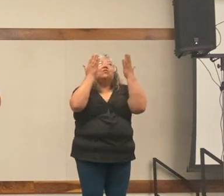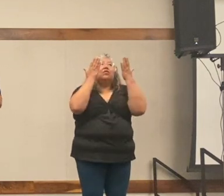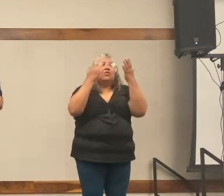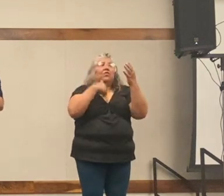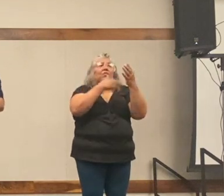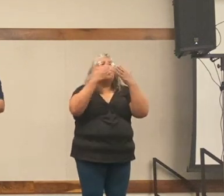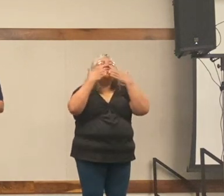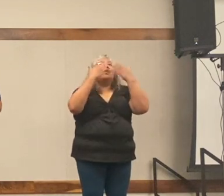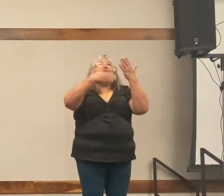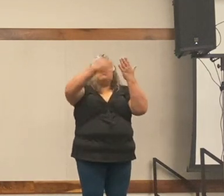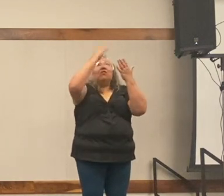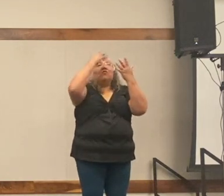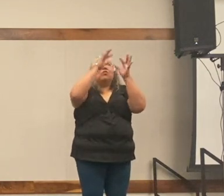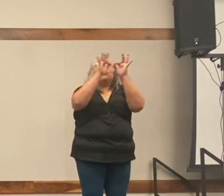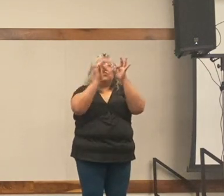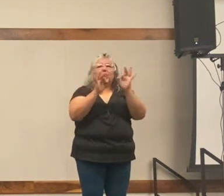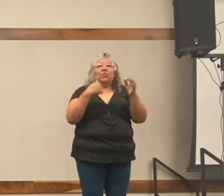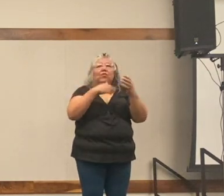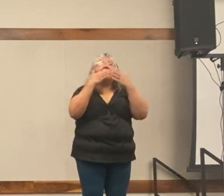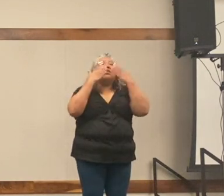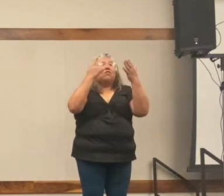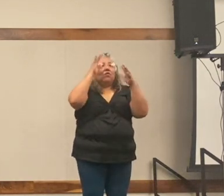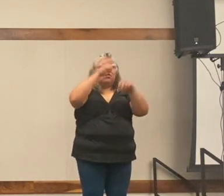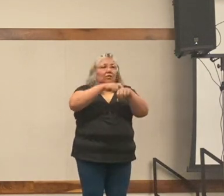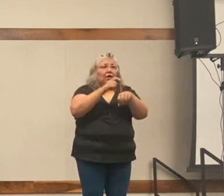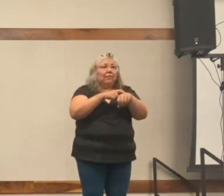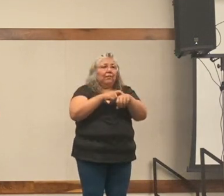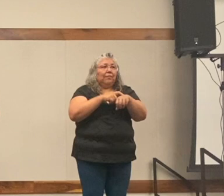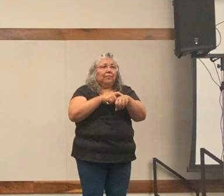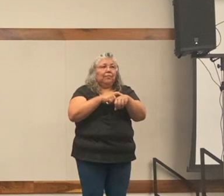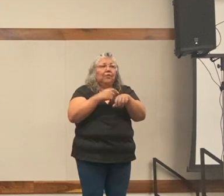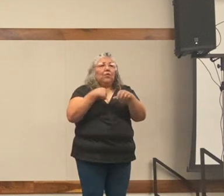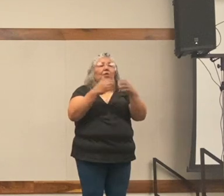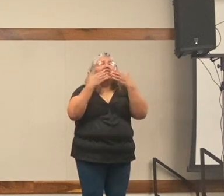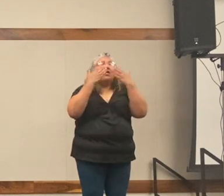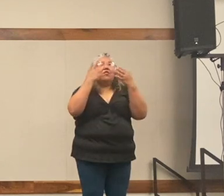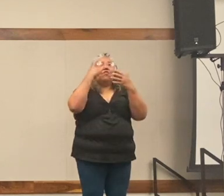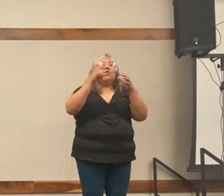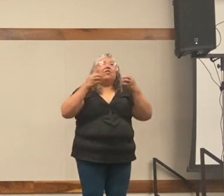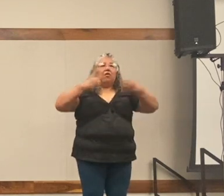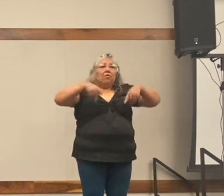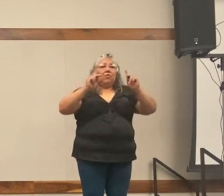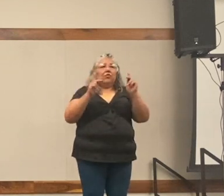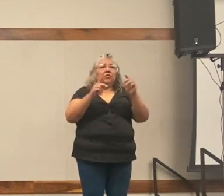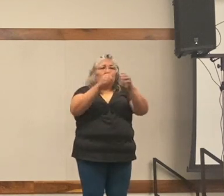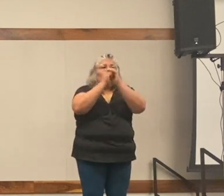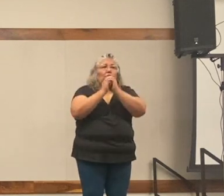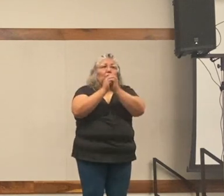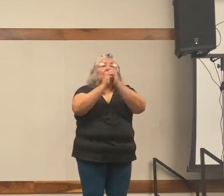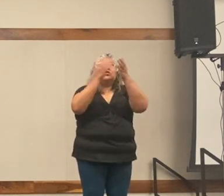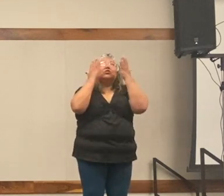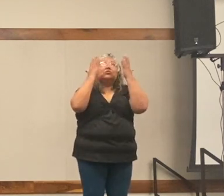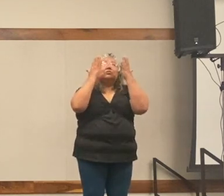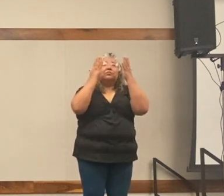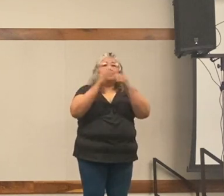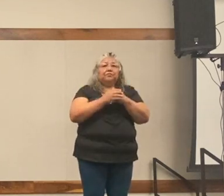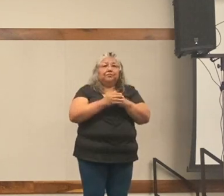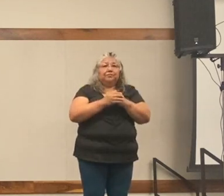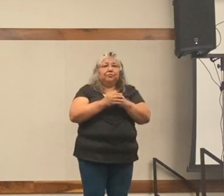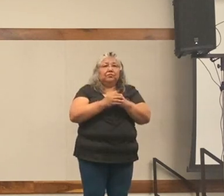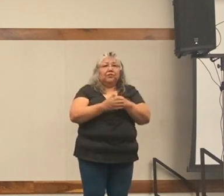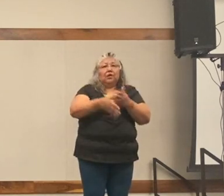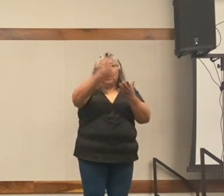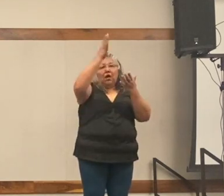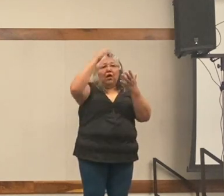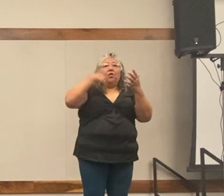We thank you, God, for your word. We thank you, God, for your time. We thank you, God, for the opportunity to worship you. Because,